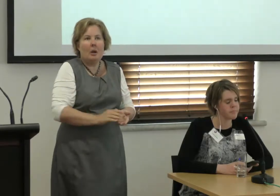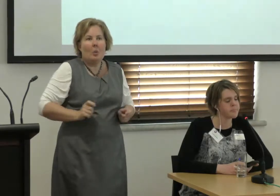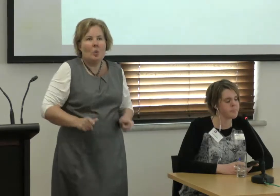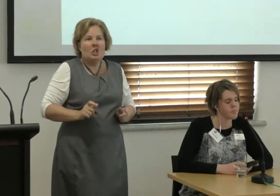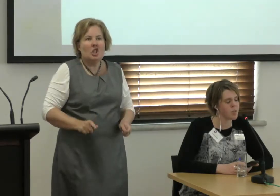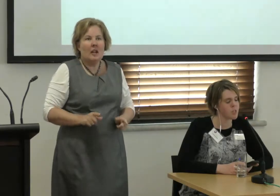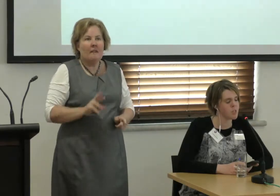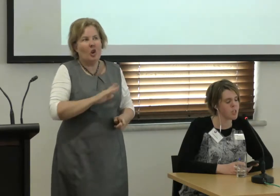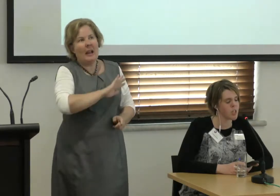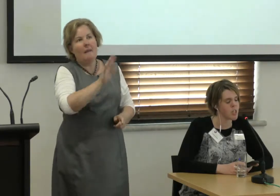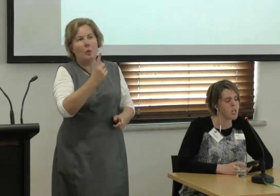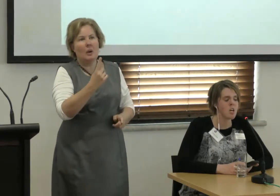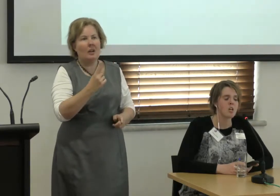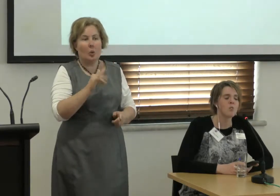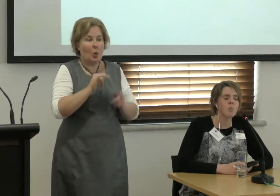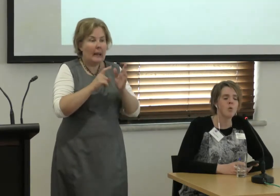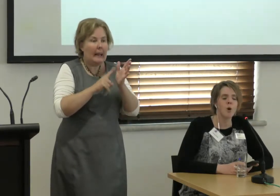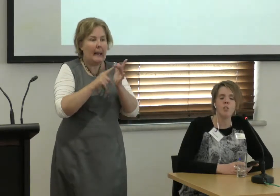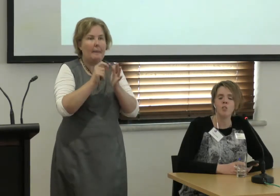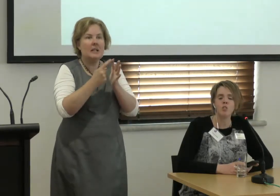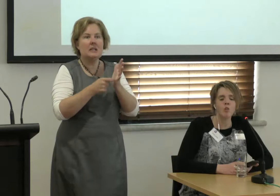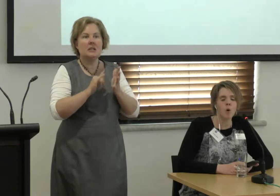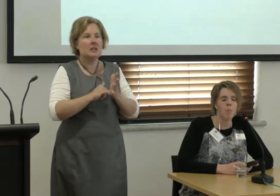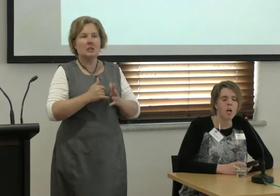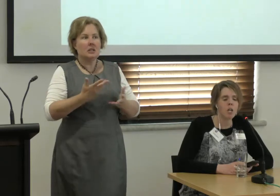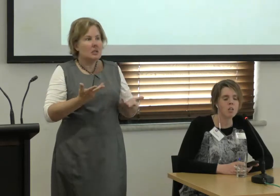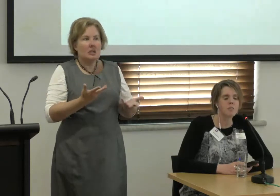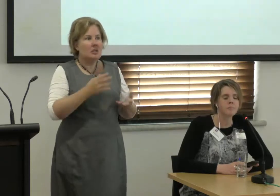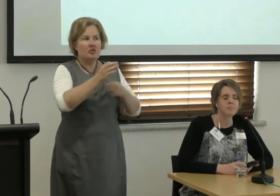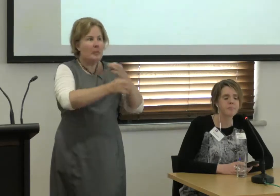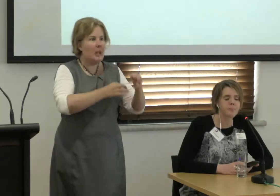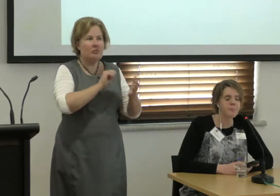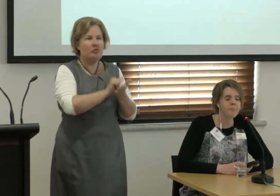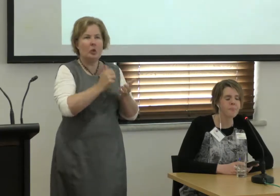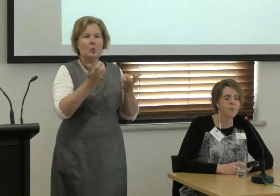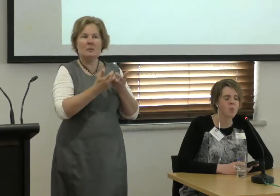calipers. Absolutely. One more person to report back.